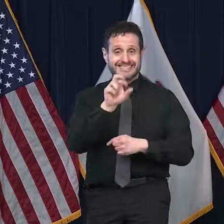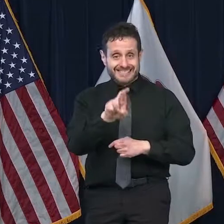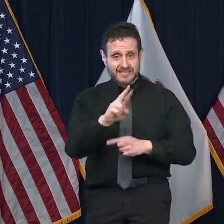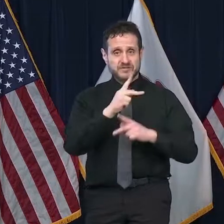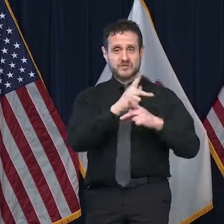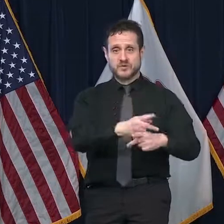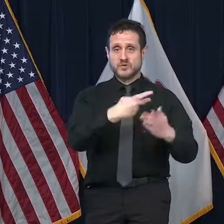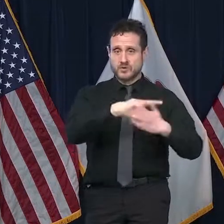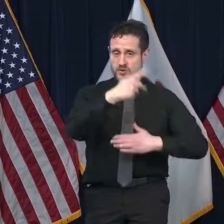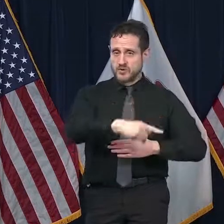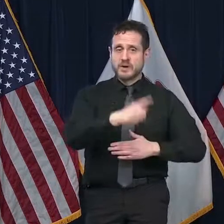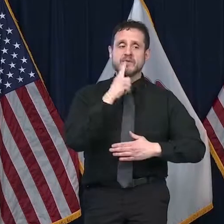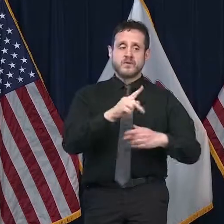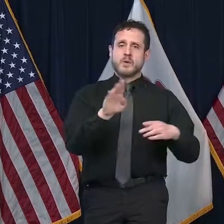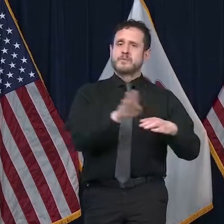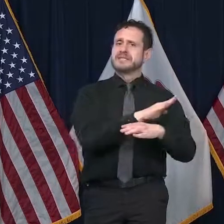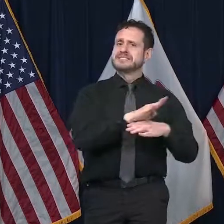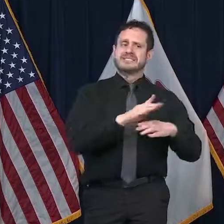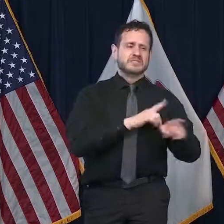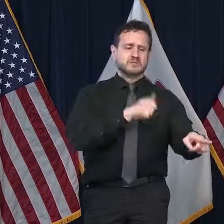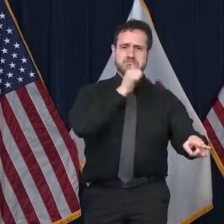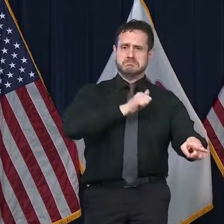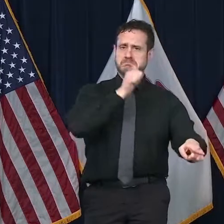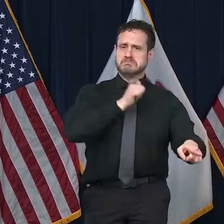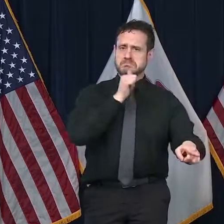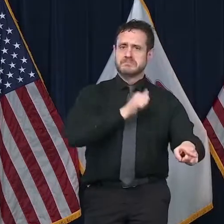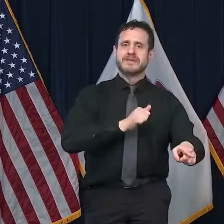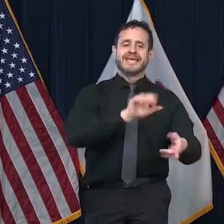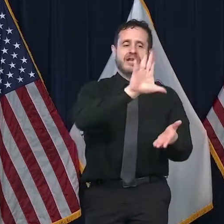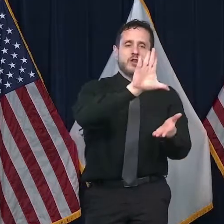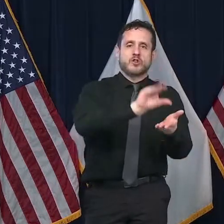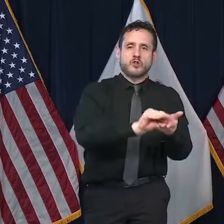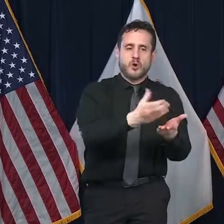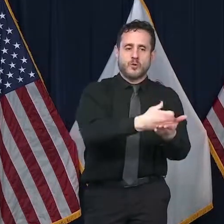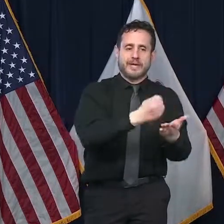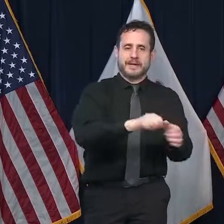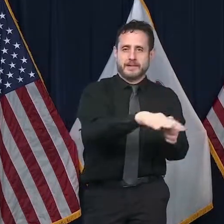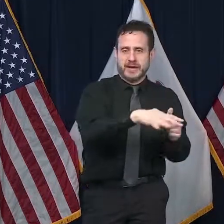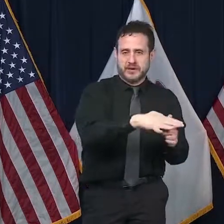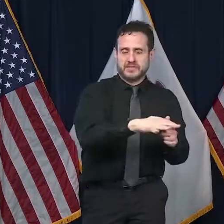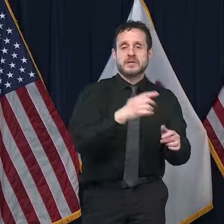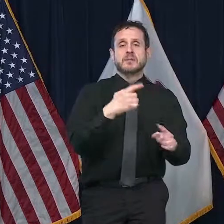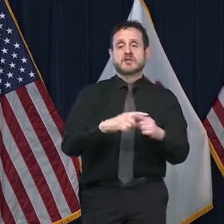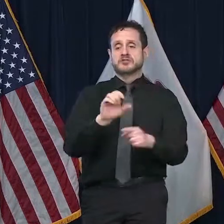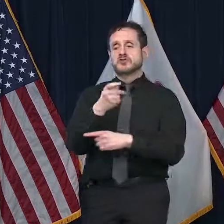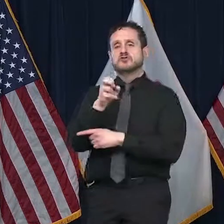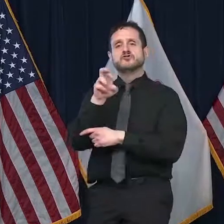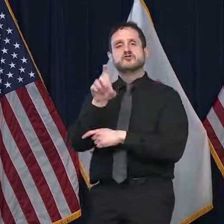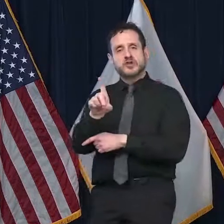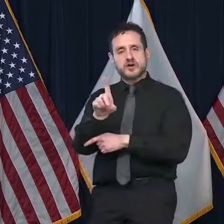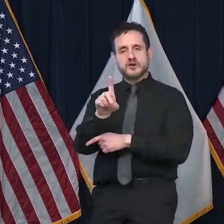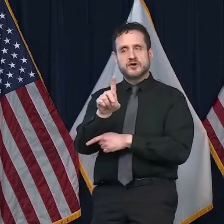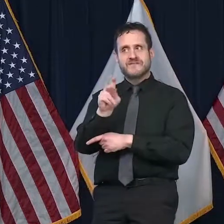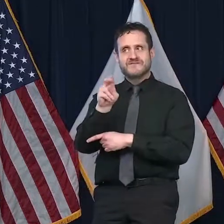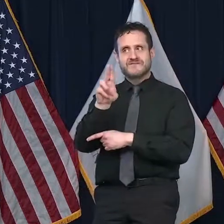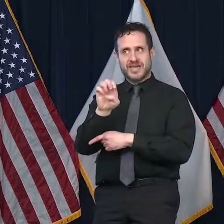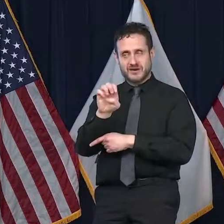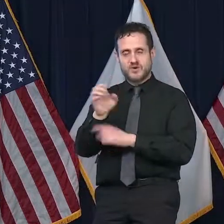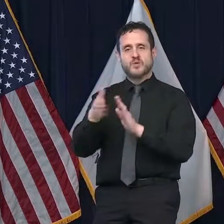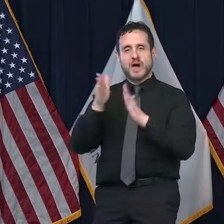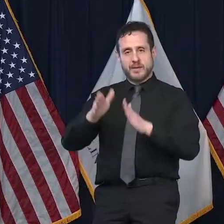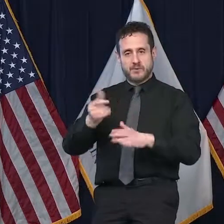hard-hit businesses in low-income areas, and the Shuttered Venue Operator Grants, providing support